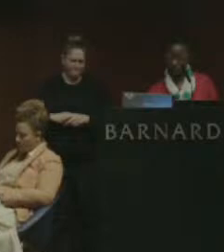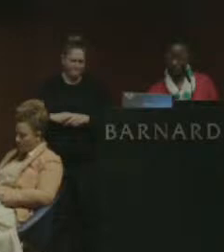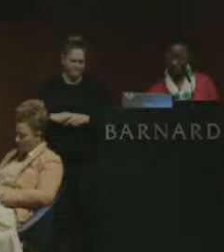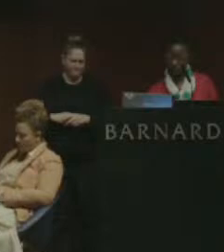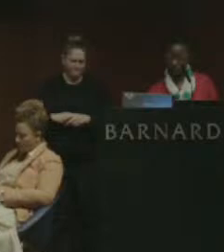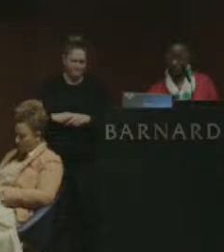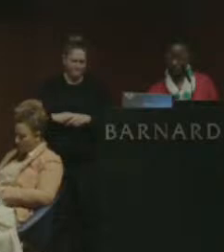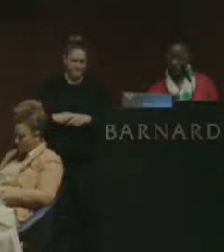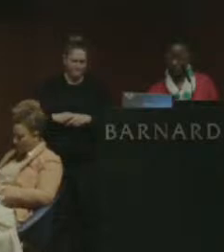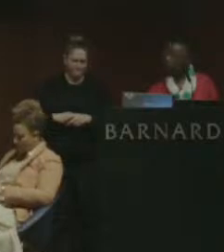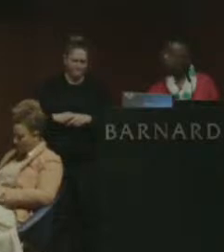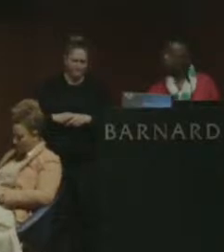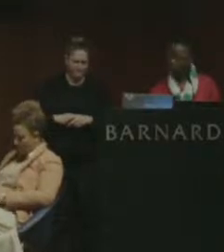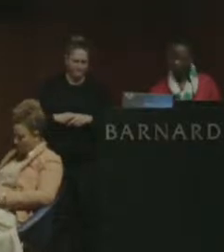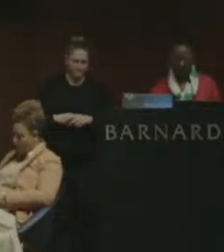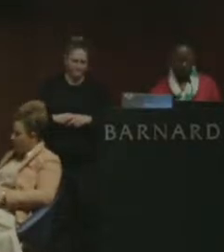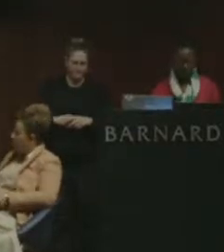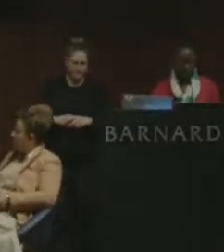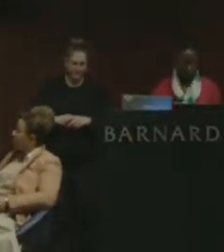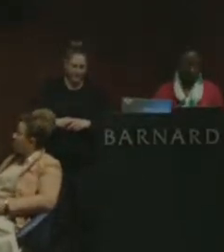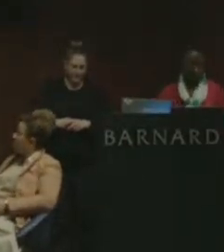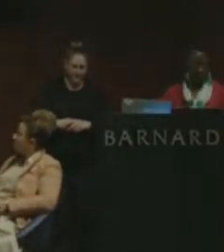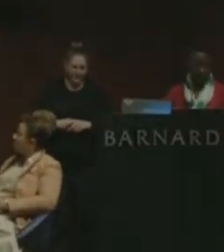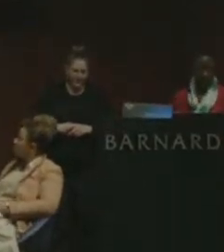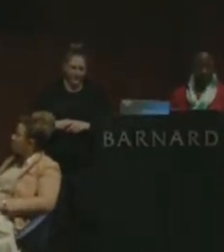Right. Yeah, please.